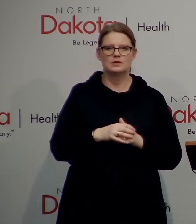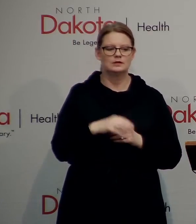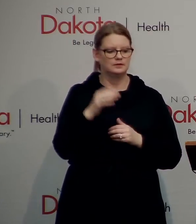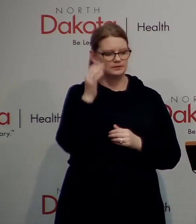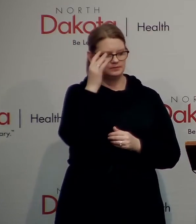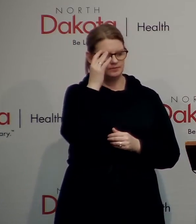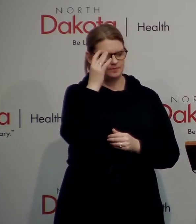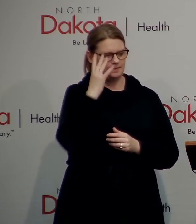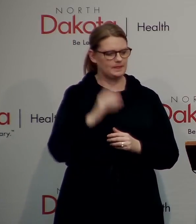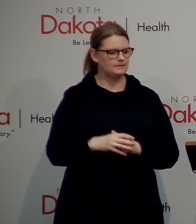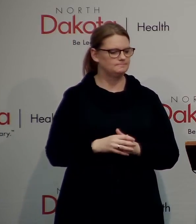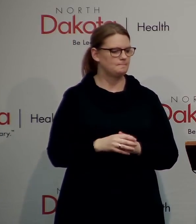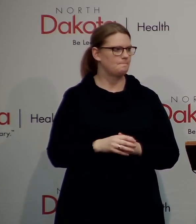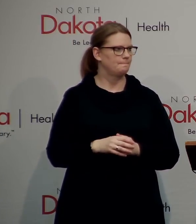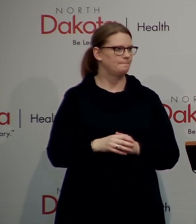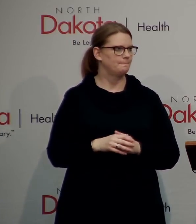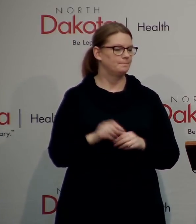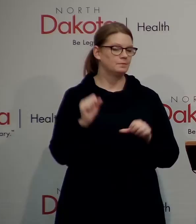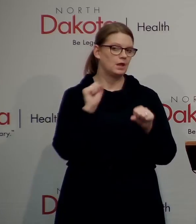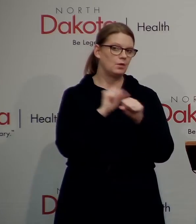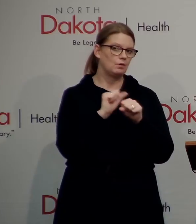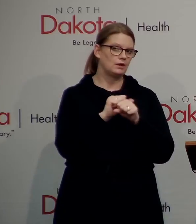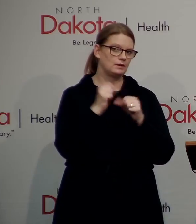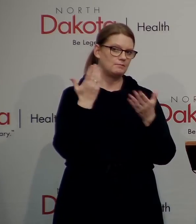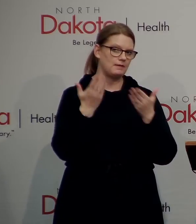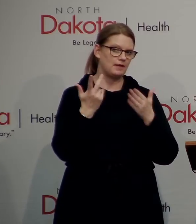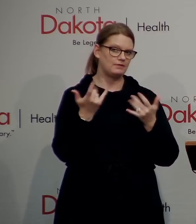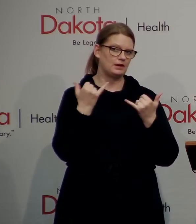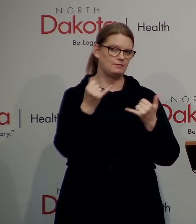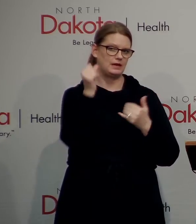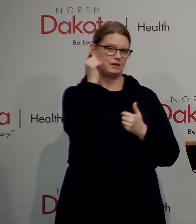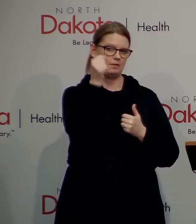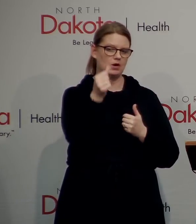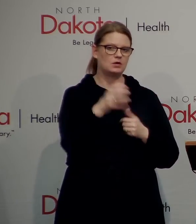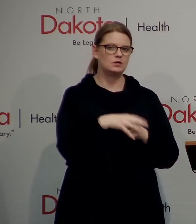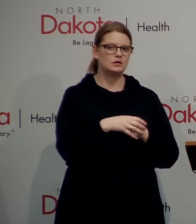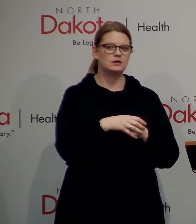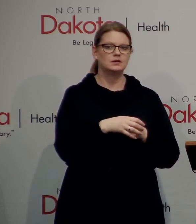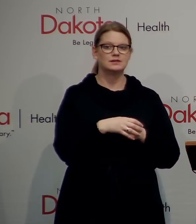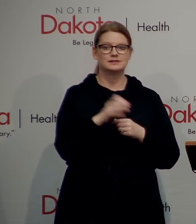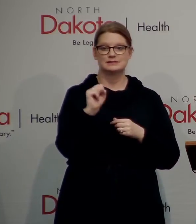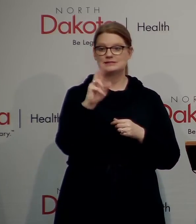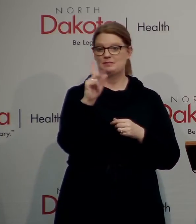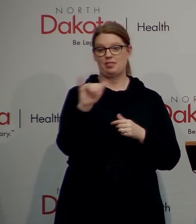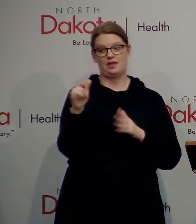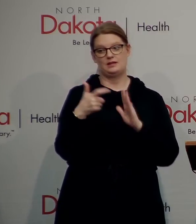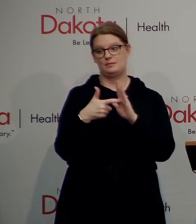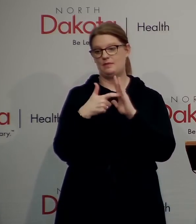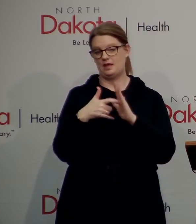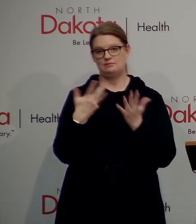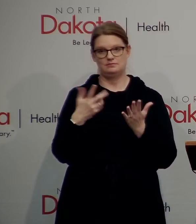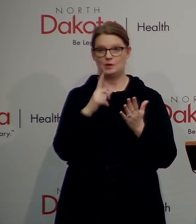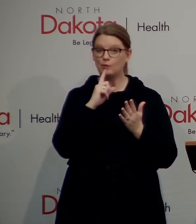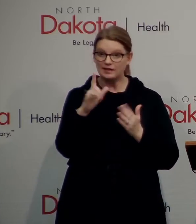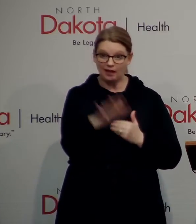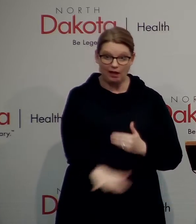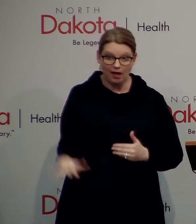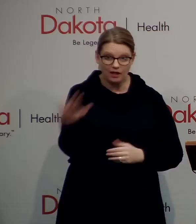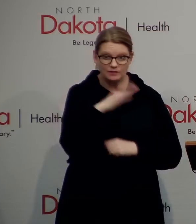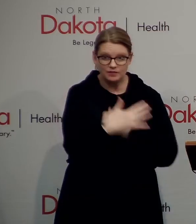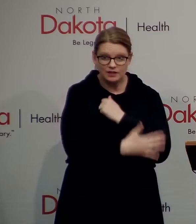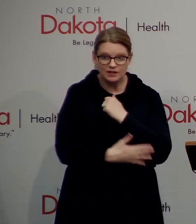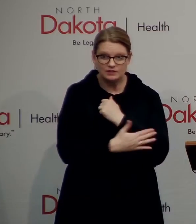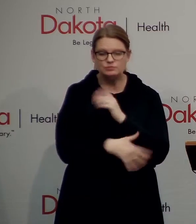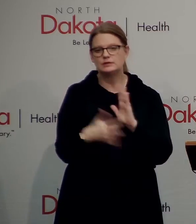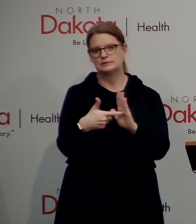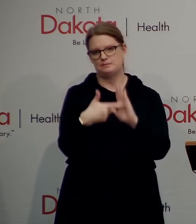We're working on, and perhaps we'll have an update by tomorrow, but we're working on one thing. It's supply. It's supply and demand. There's demand all over the country. But